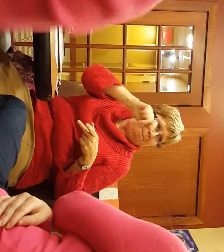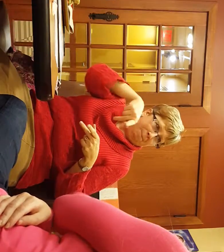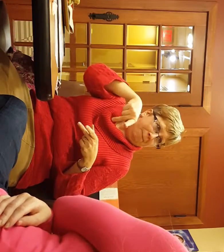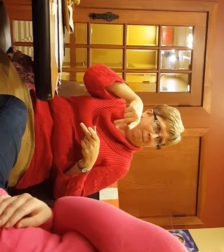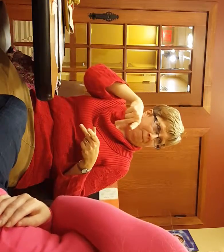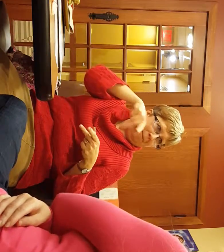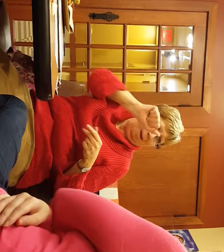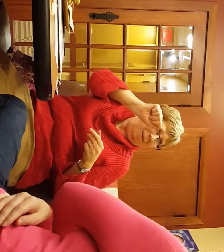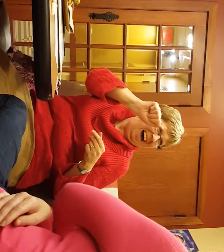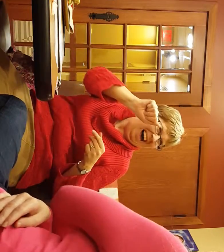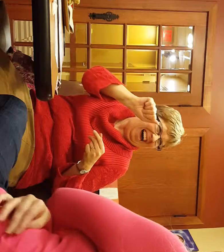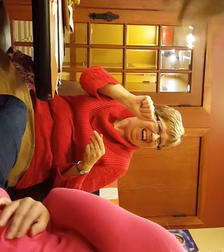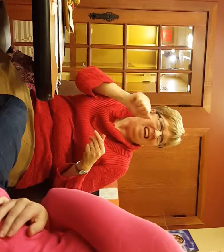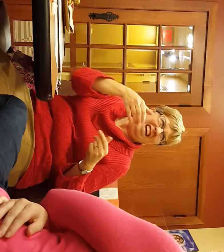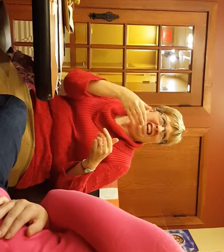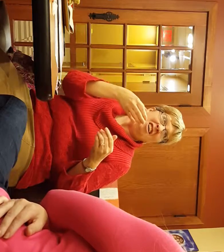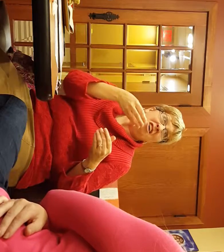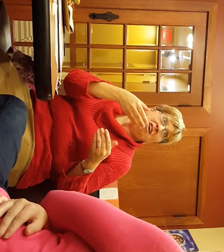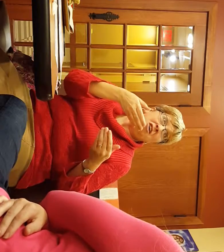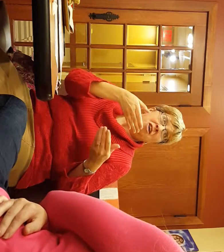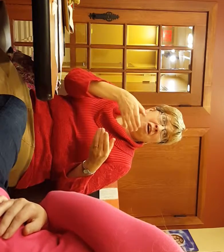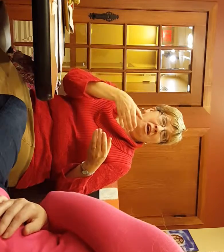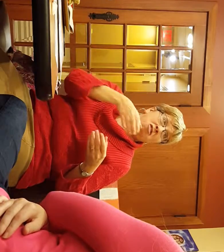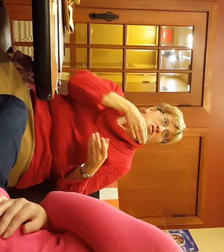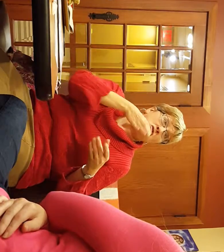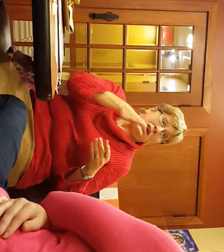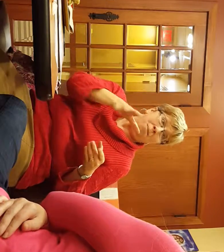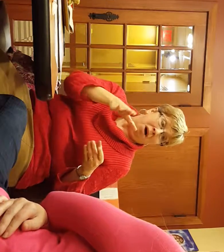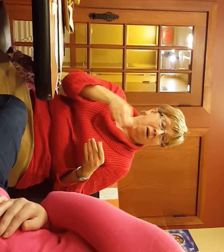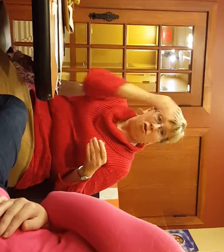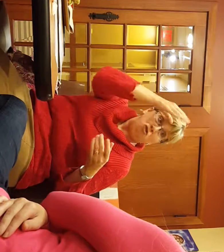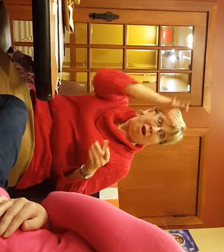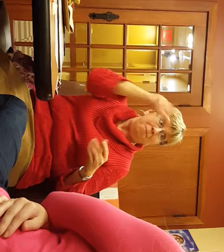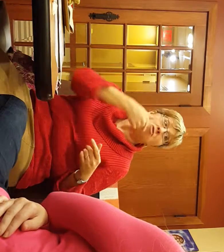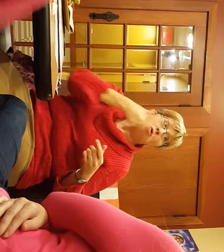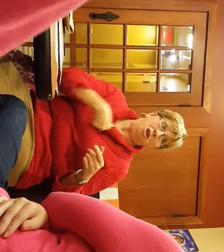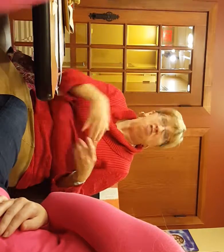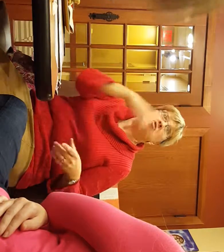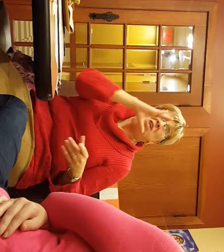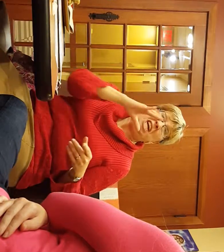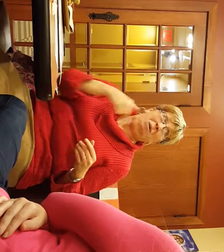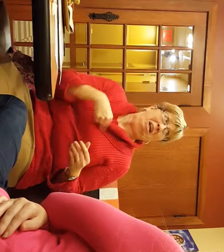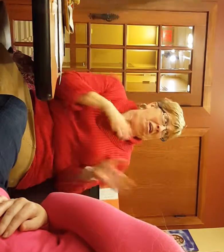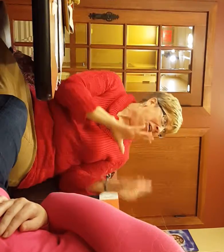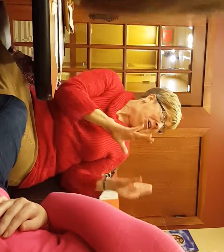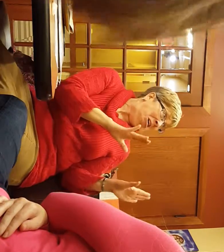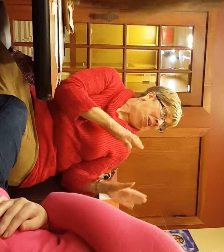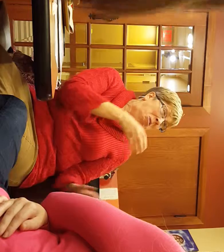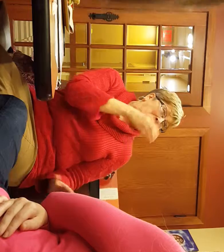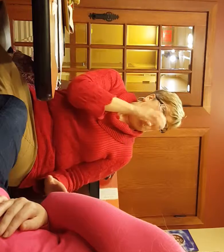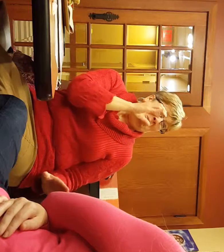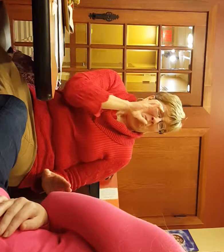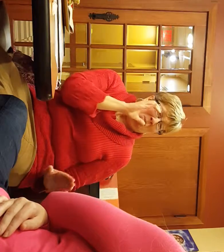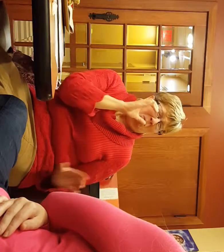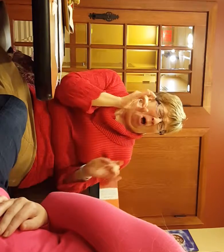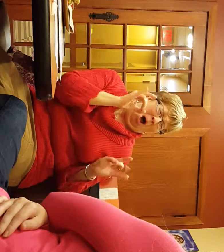drink it. Grandpa said drink it, so we drank it. But it was something that they always found important. And at